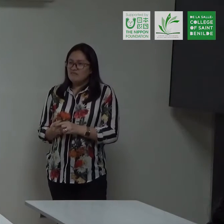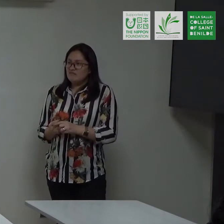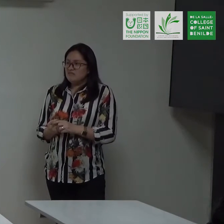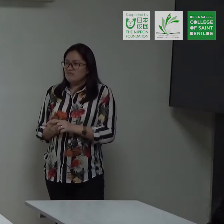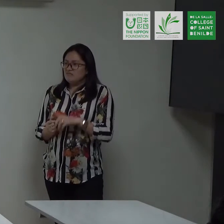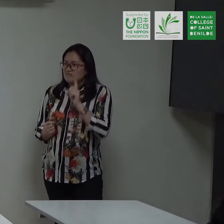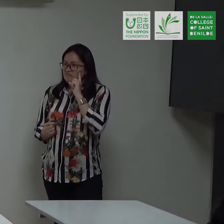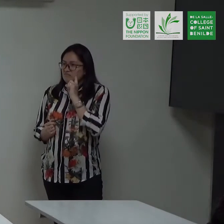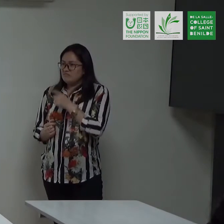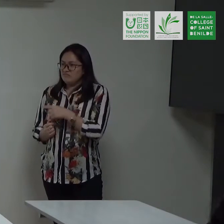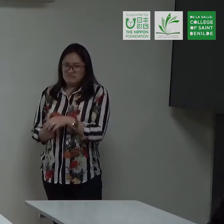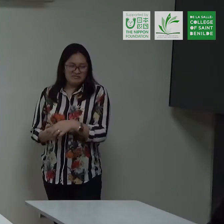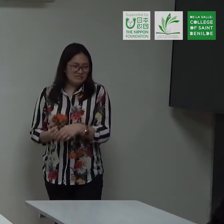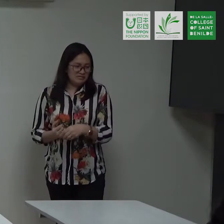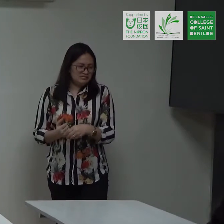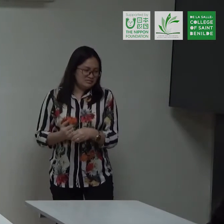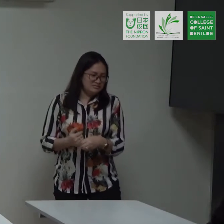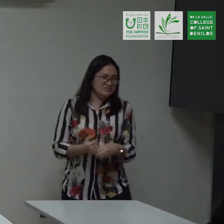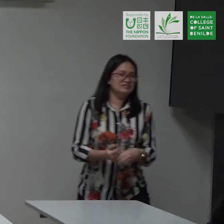Well,